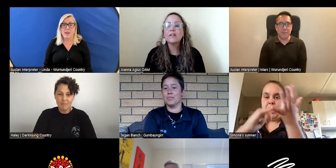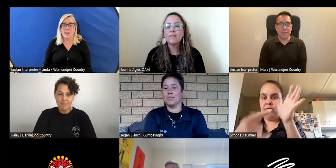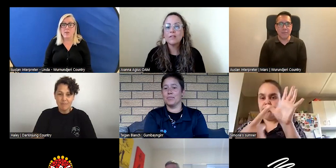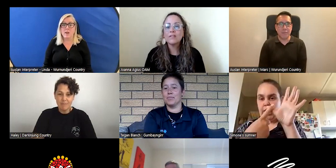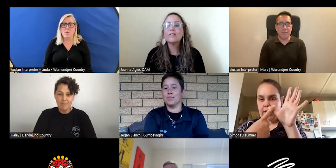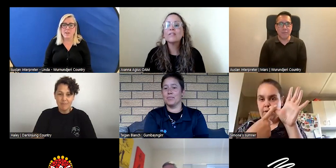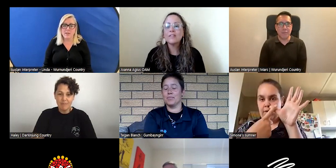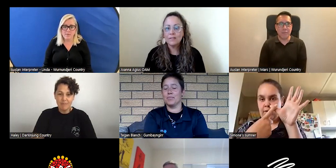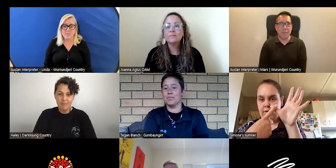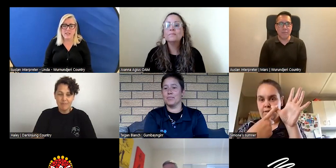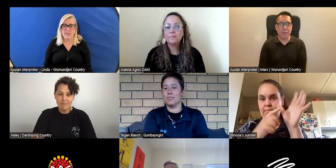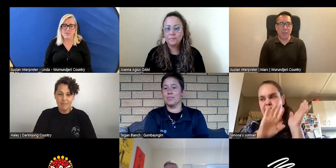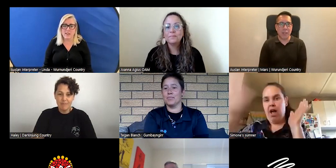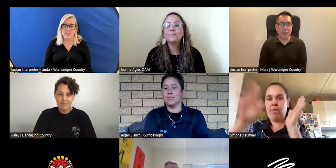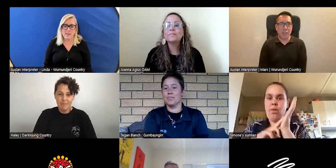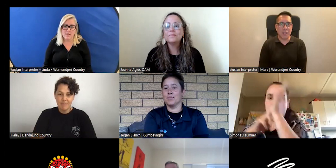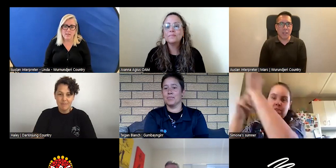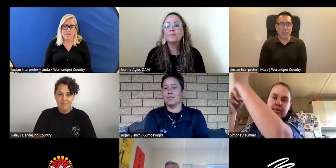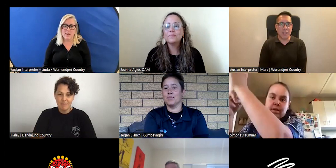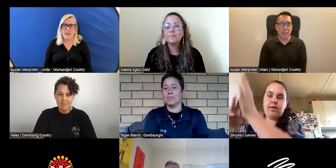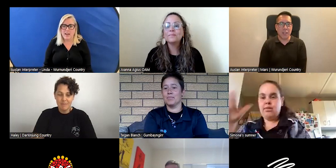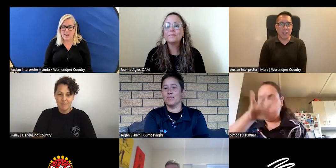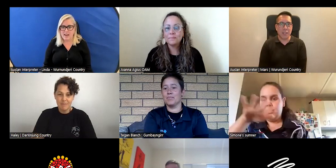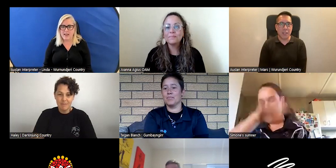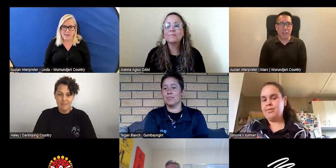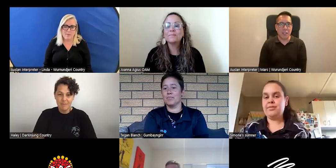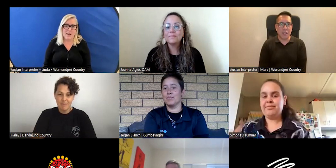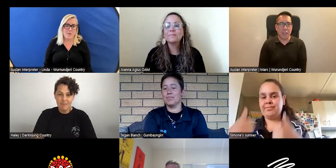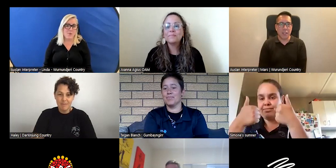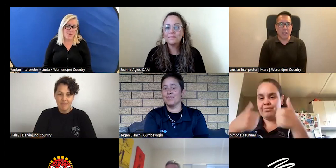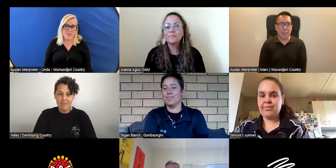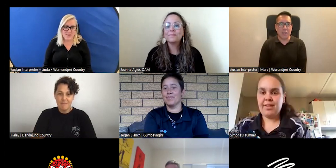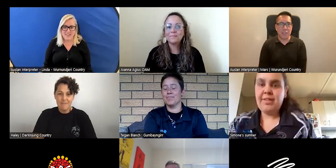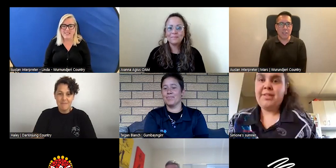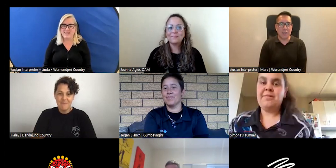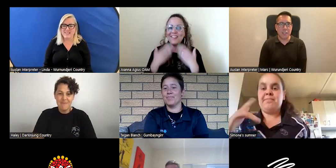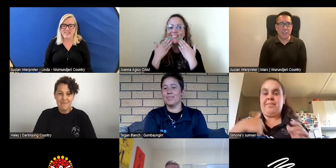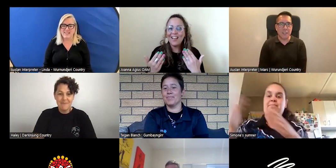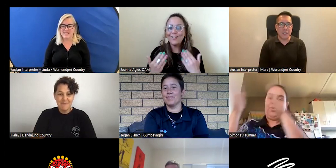I'm a Naranga woman from South Australia, far north.